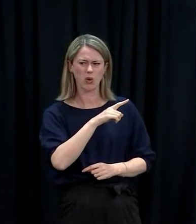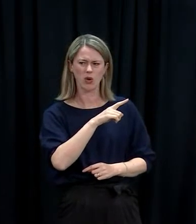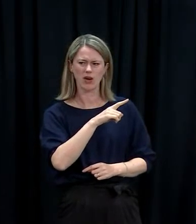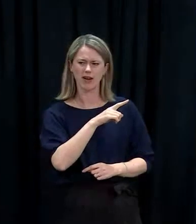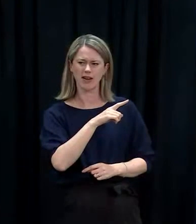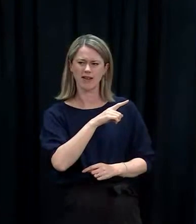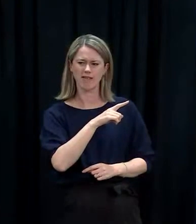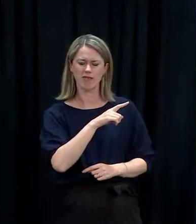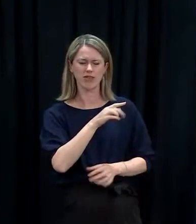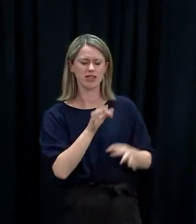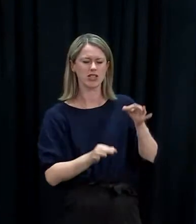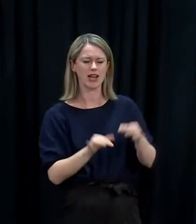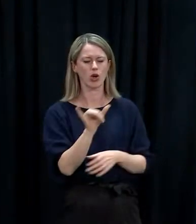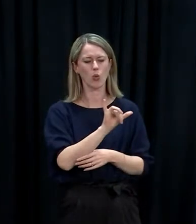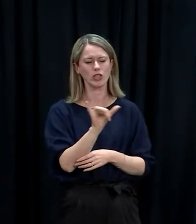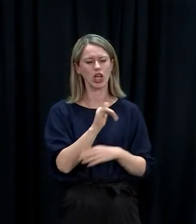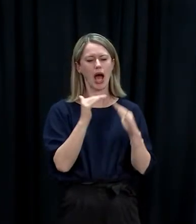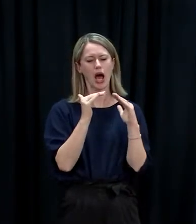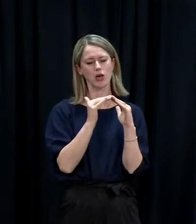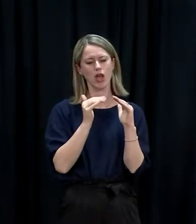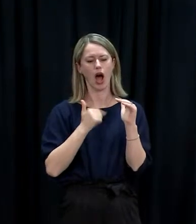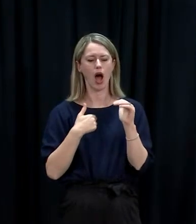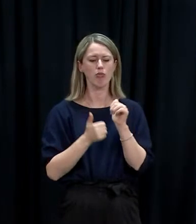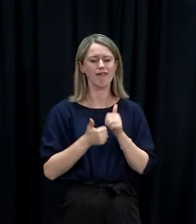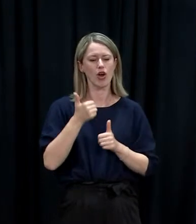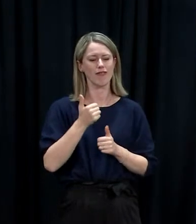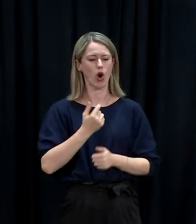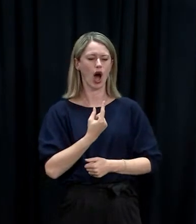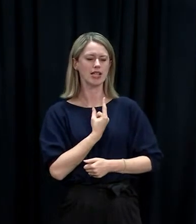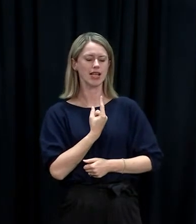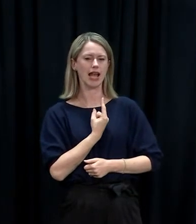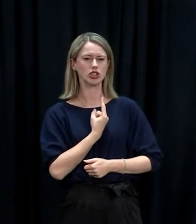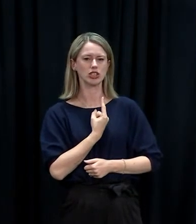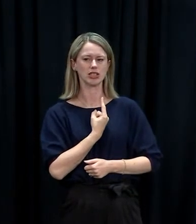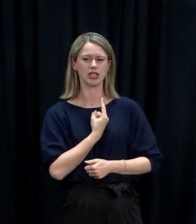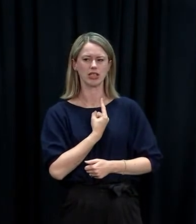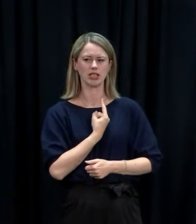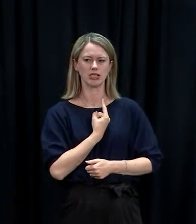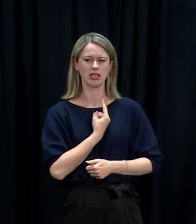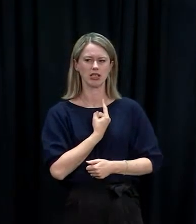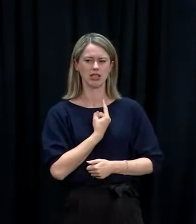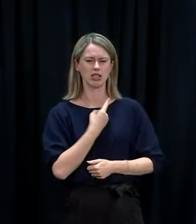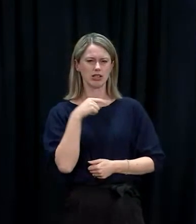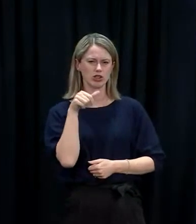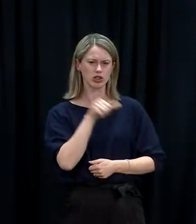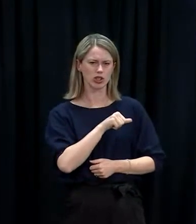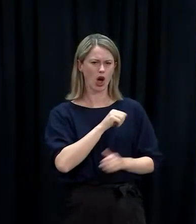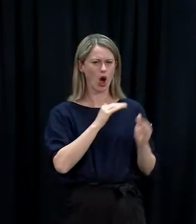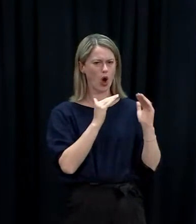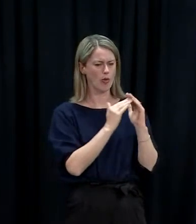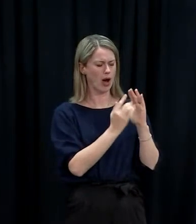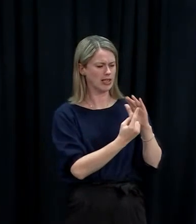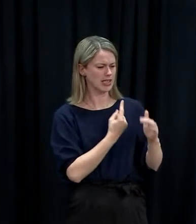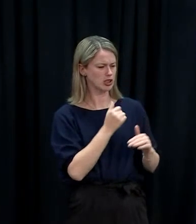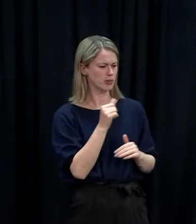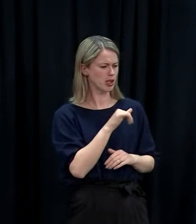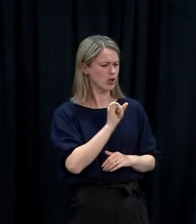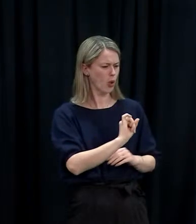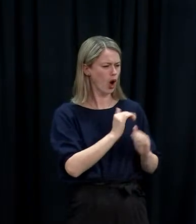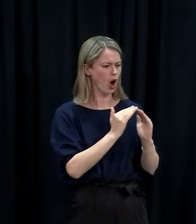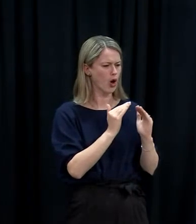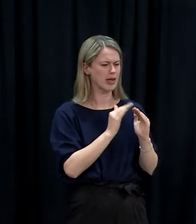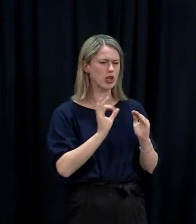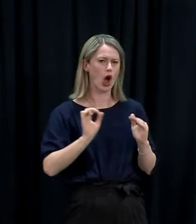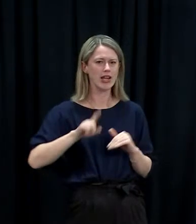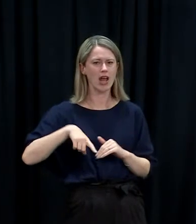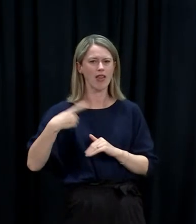choosing where they would prefer to self-isolate as opposed to, I would presume home isolation is in your own home